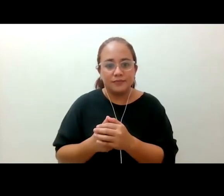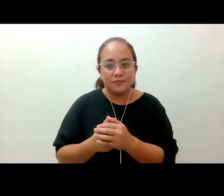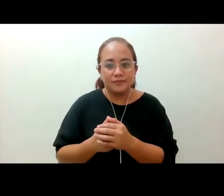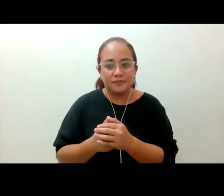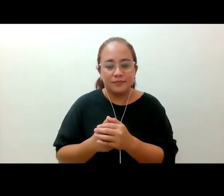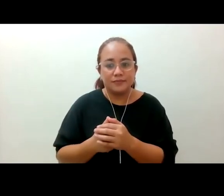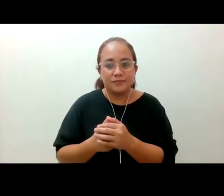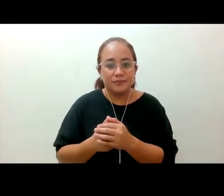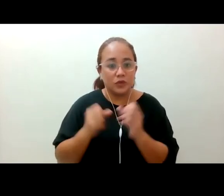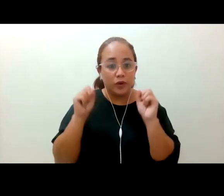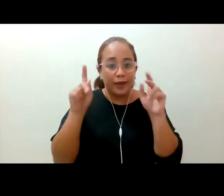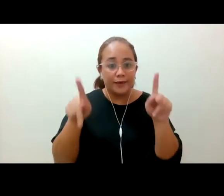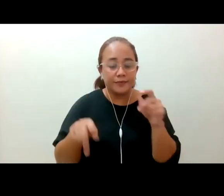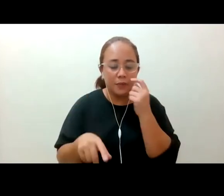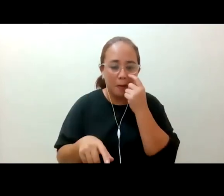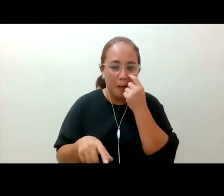Okay.